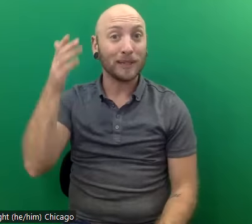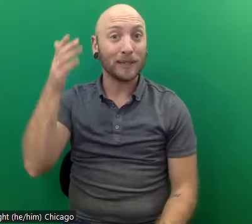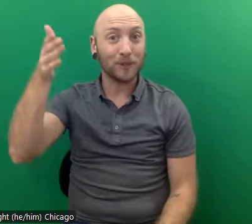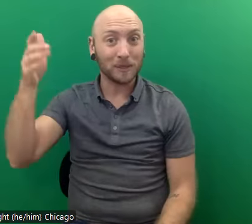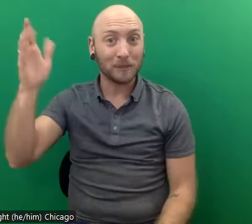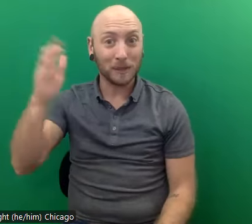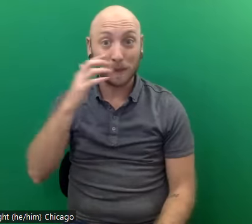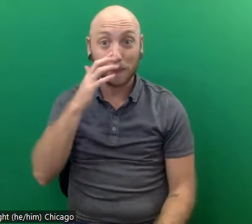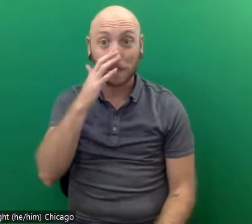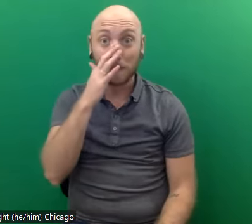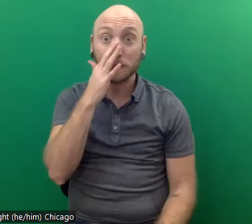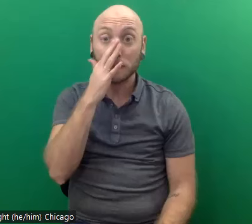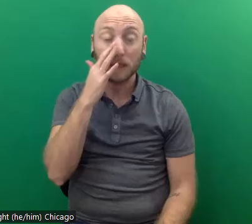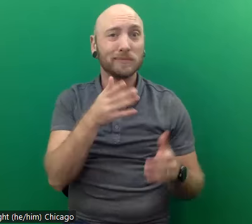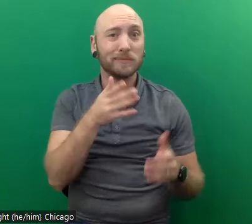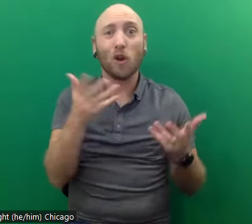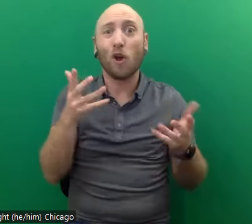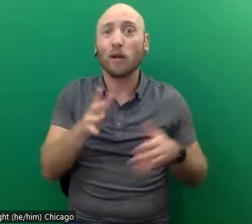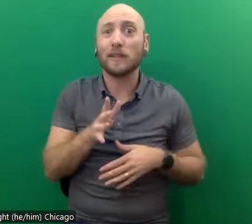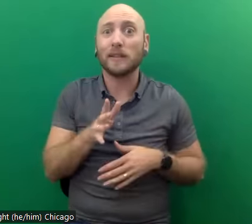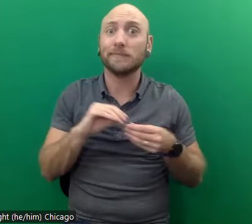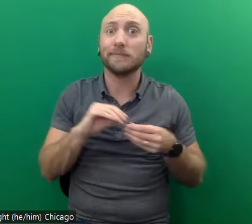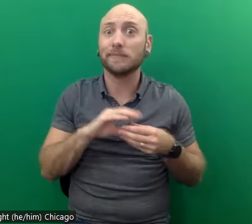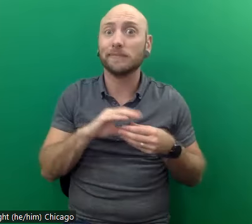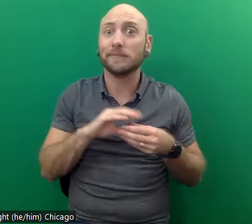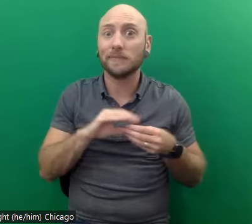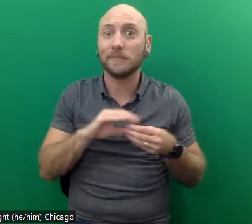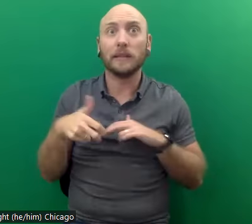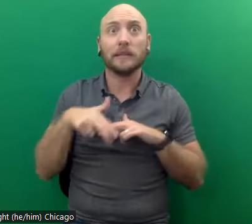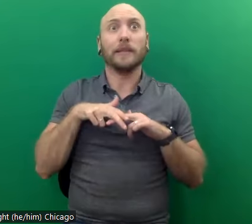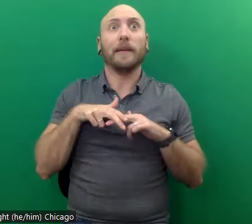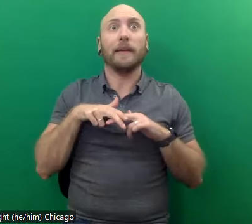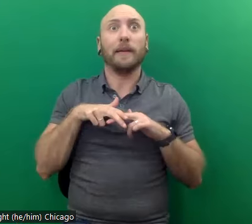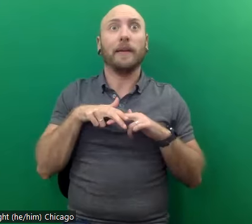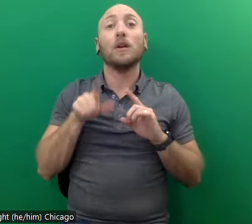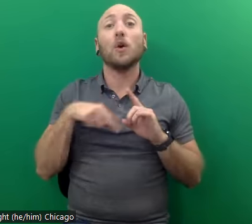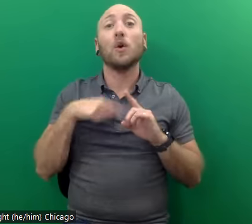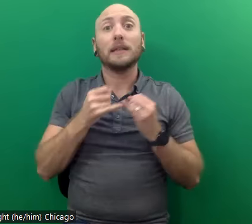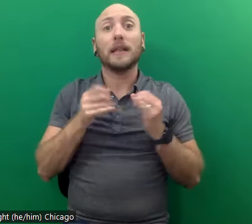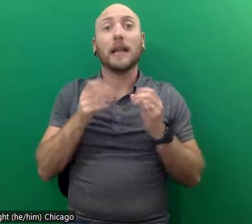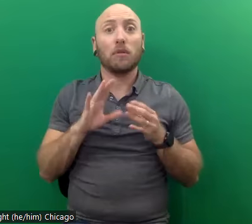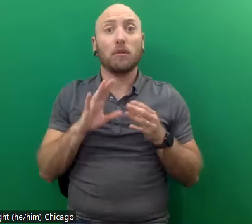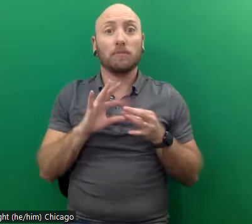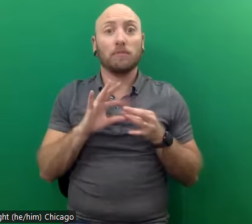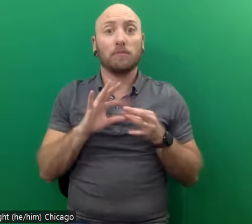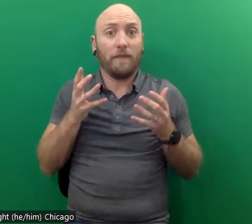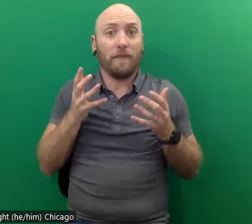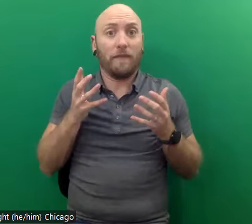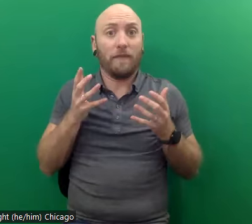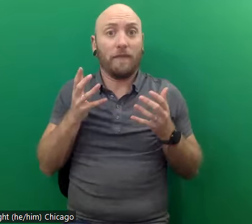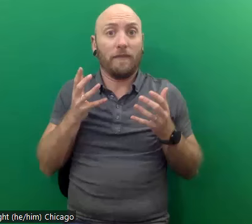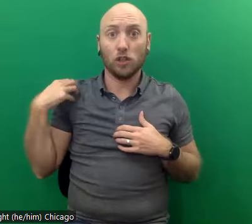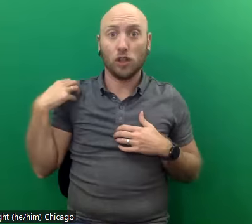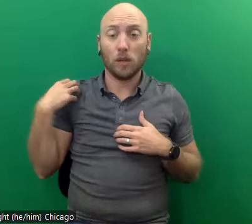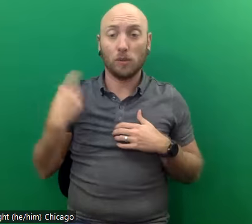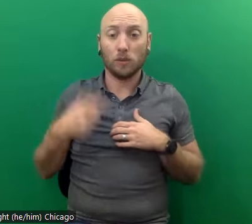the process of speaking. And when the last speaker finished and the chair went up and said, I'd like